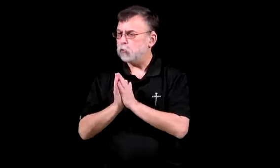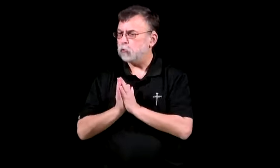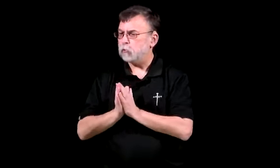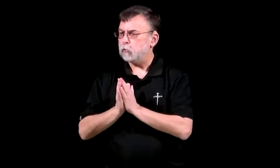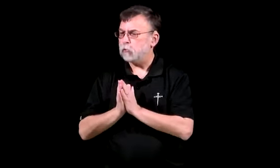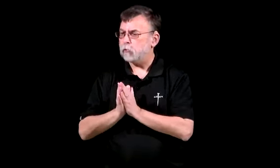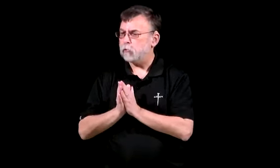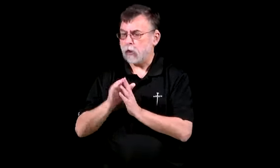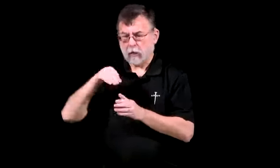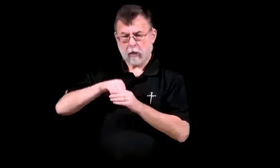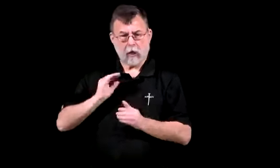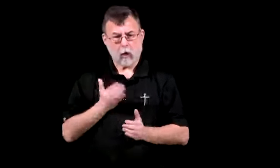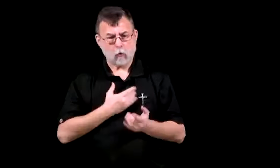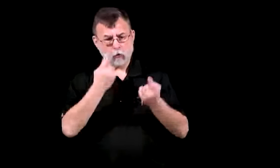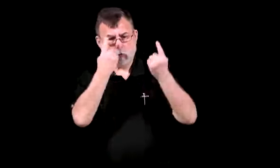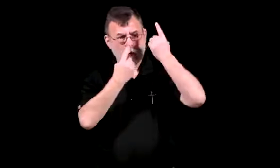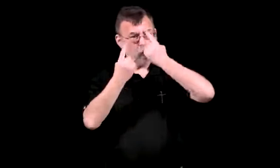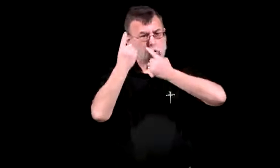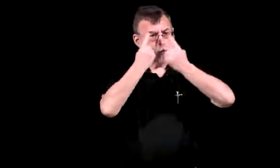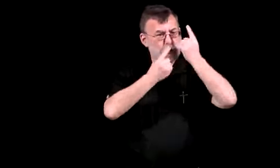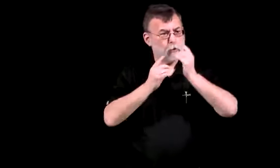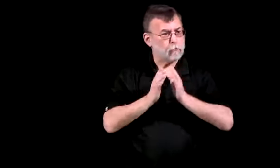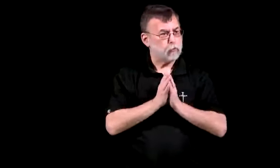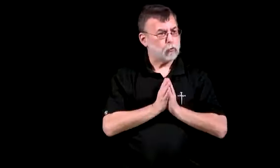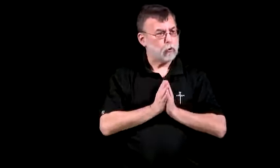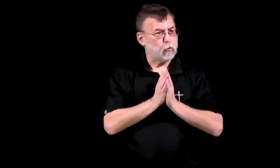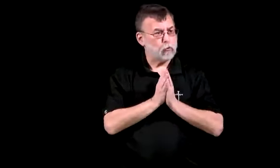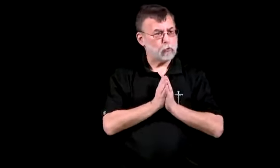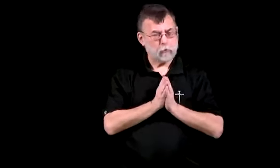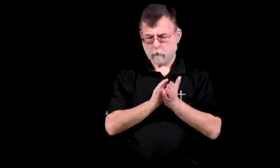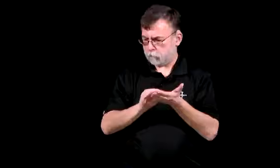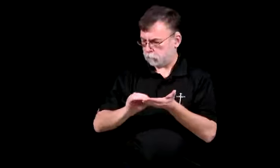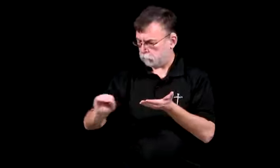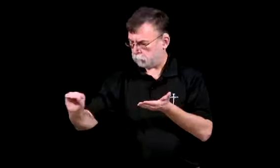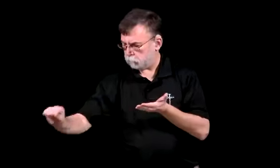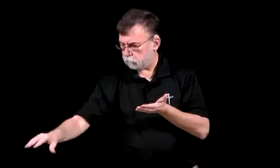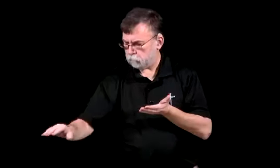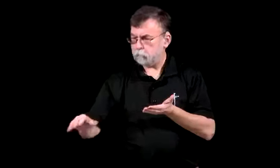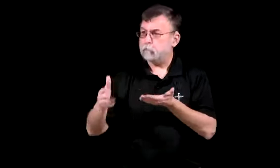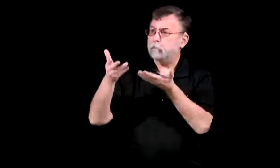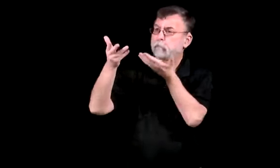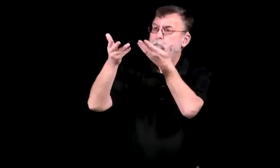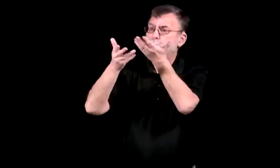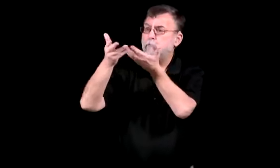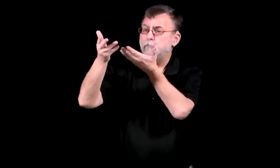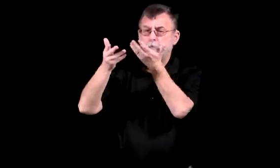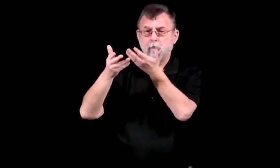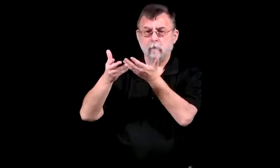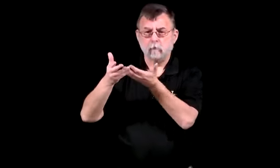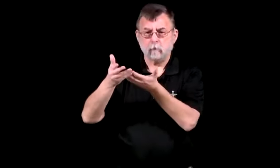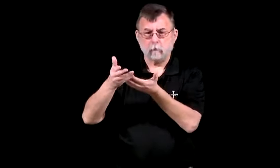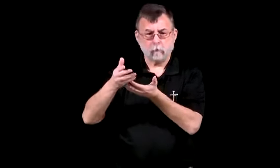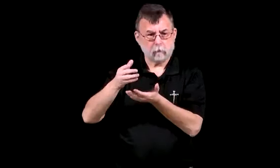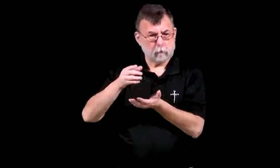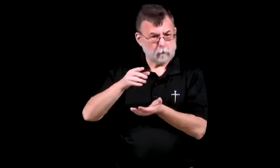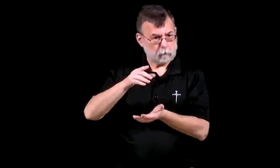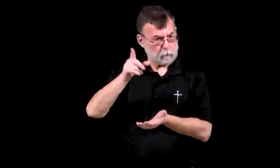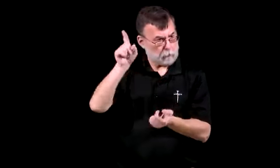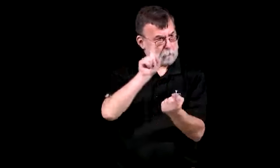write down a prayer request or have one in our thoughts or pray in our thoughts and have that conversation with